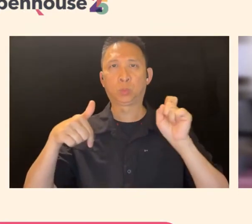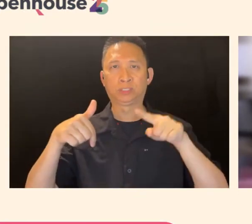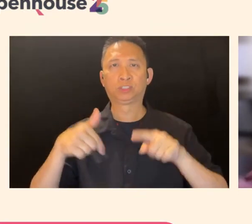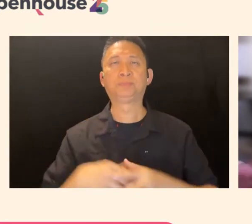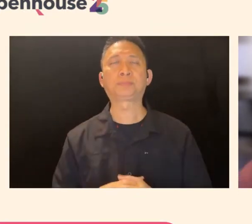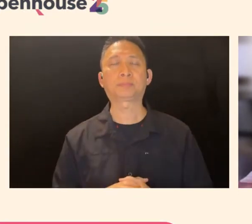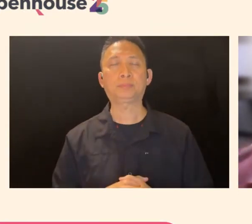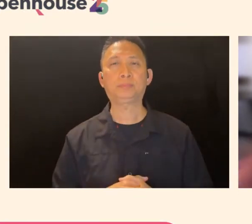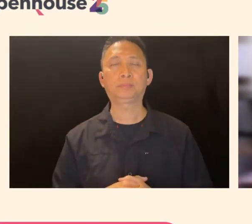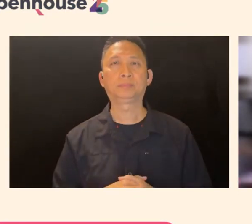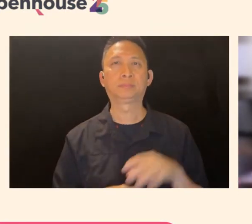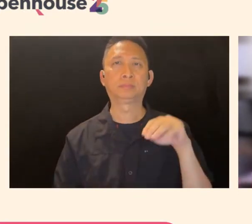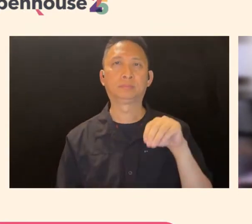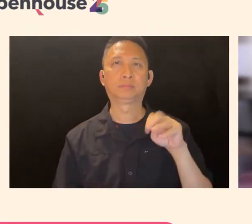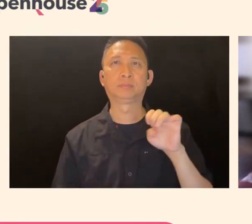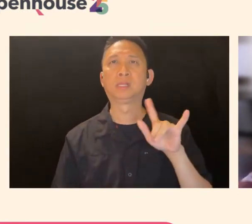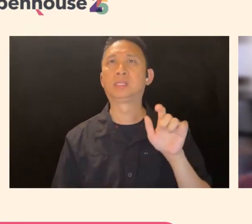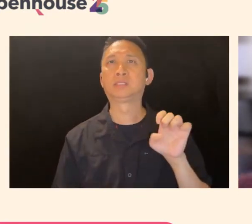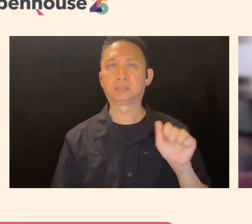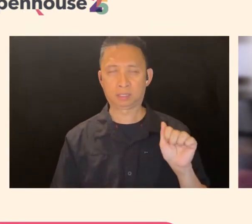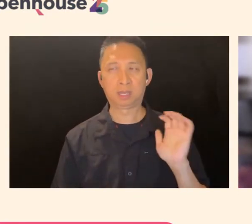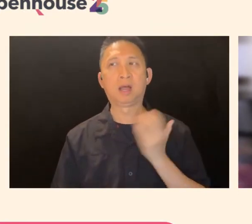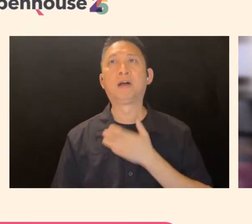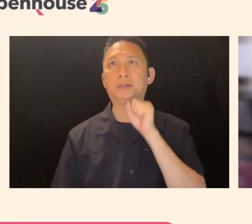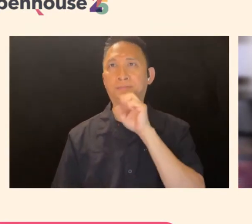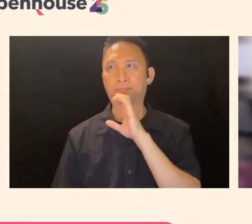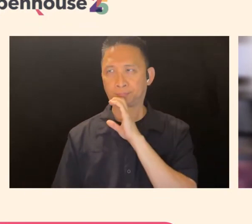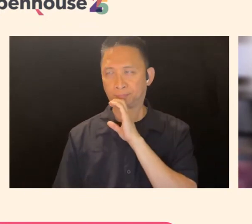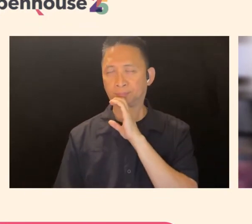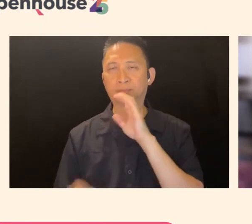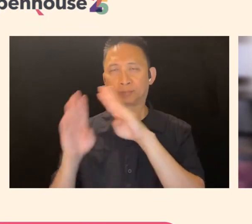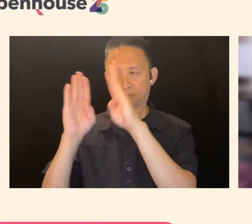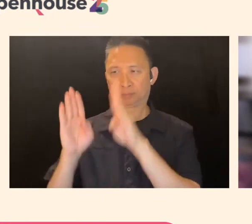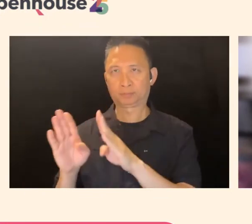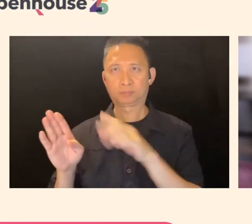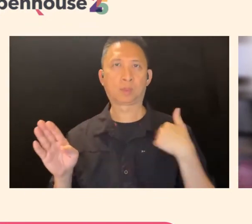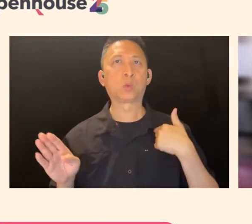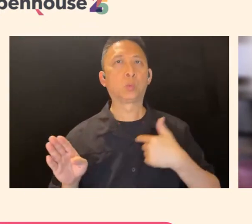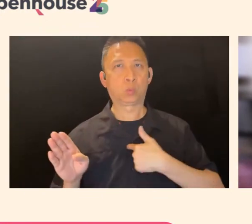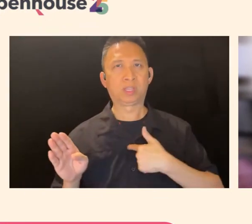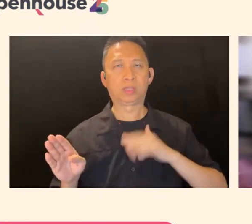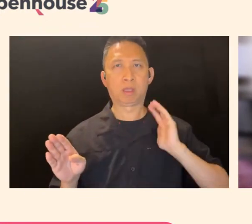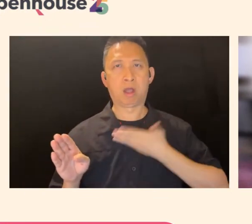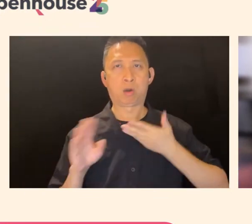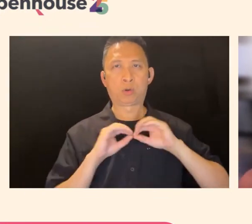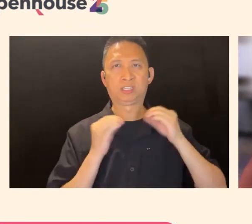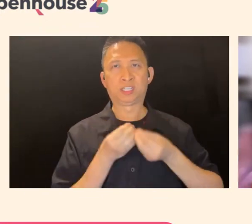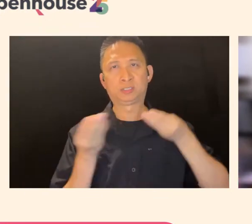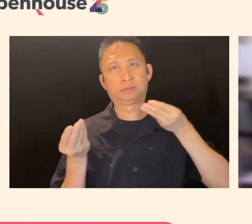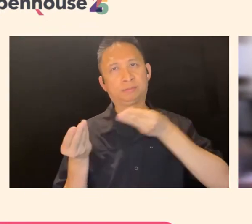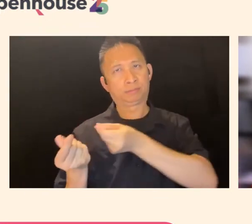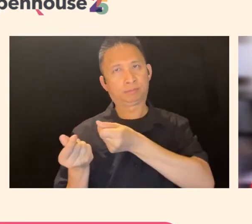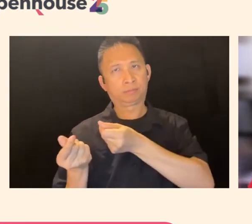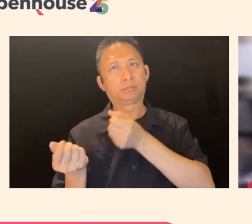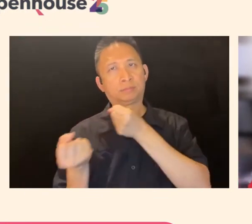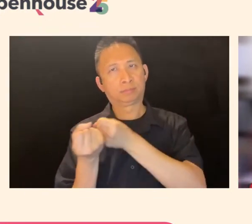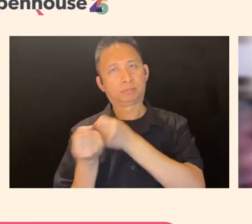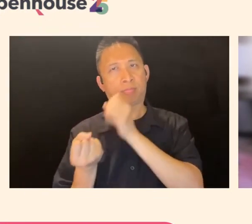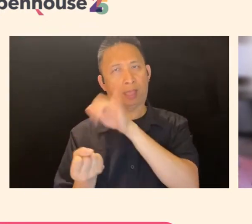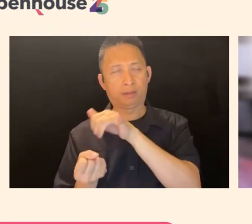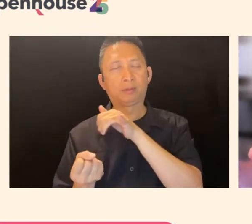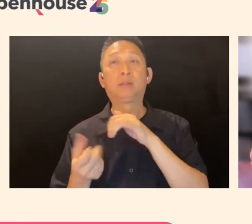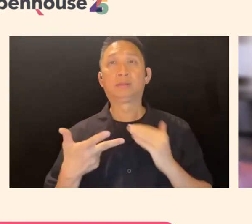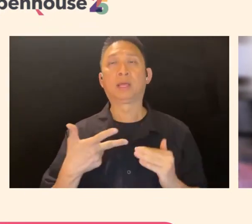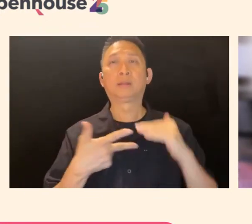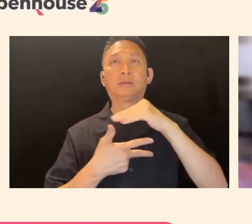our senior housing project is completely funded by us currently. Mhm. Um, but level 3 care in a